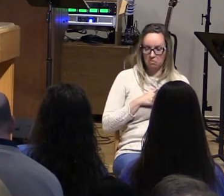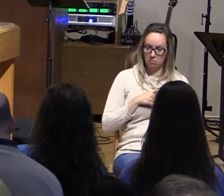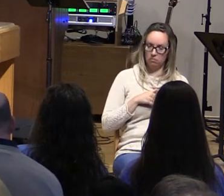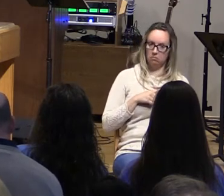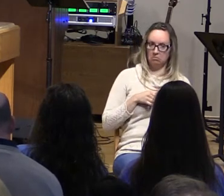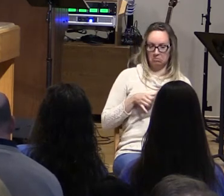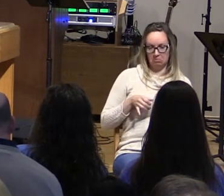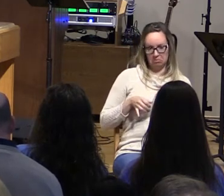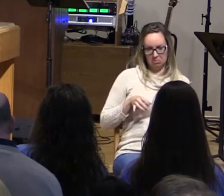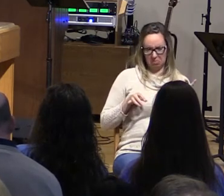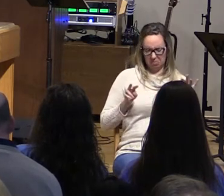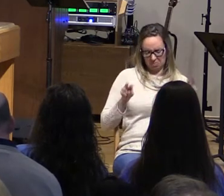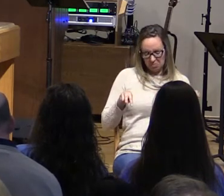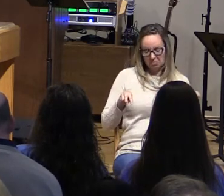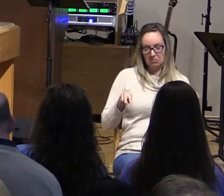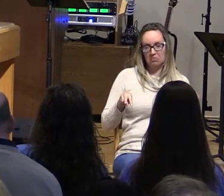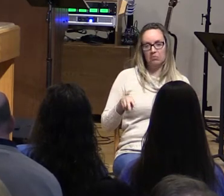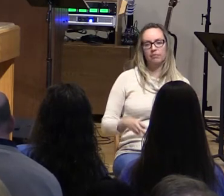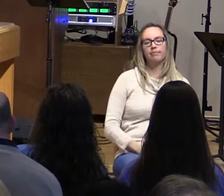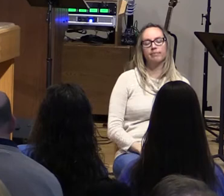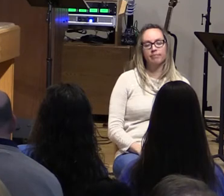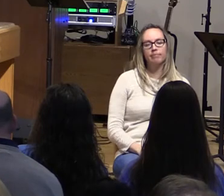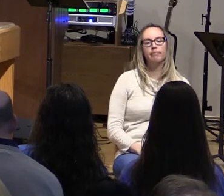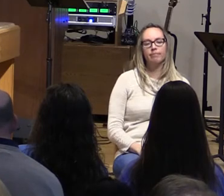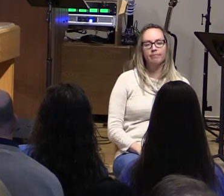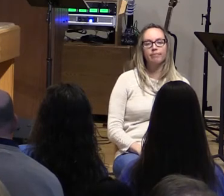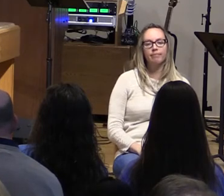judgment replaced hope.